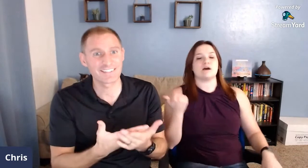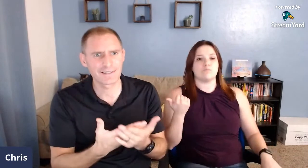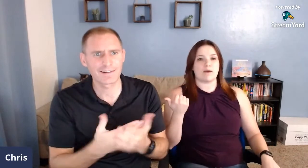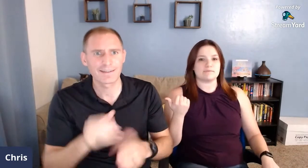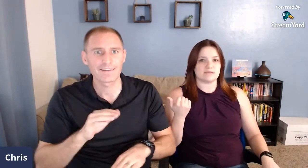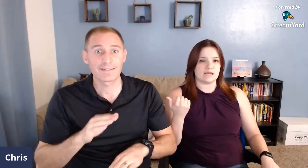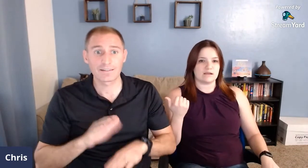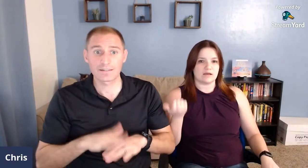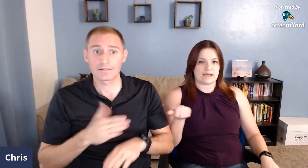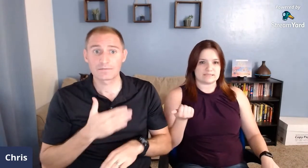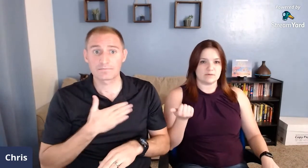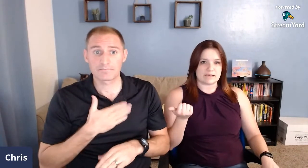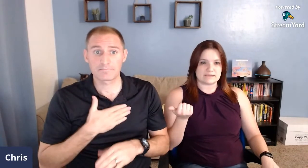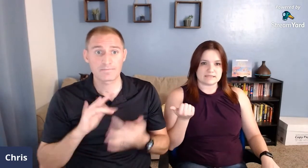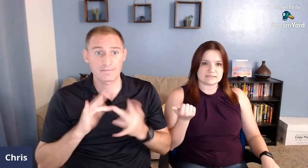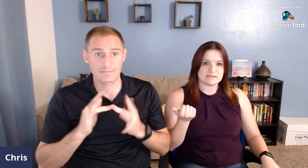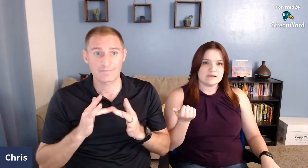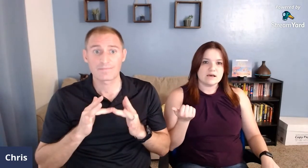his website,